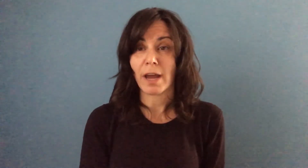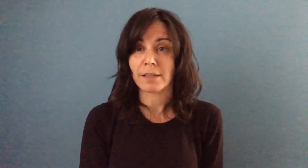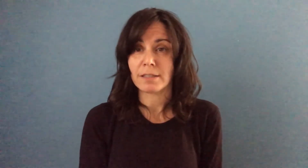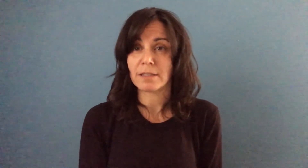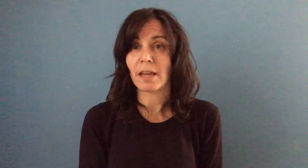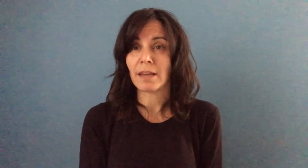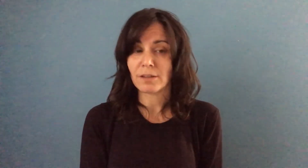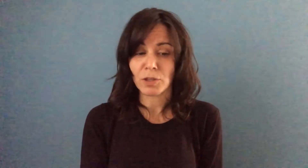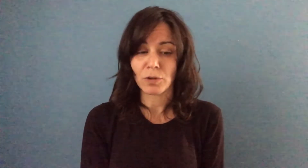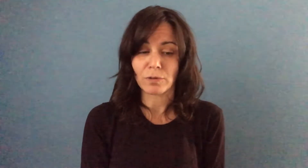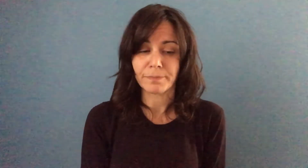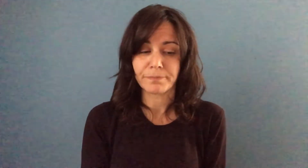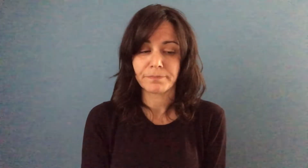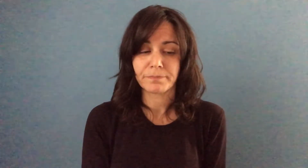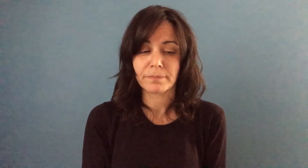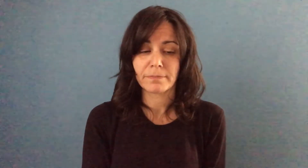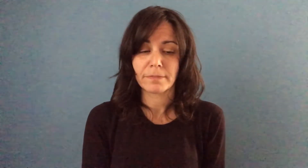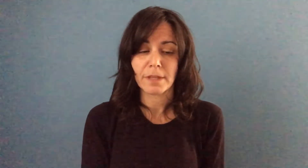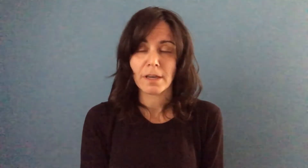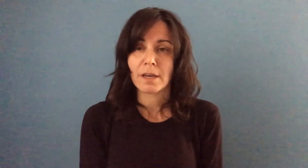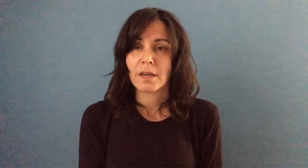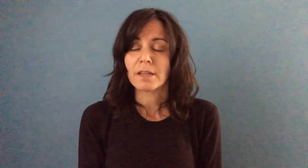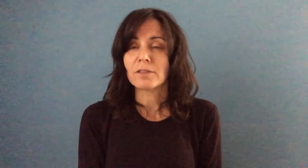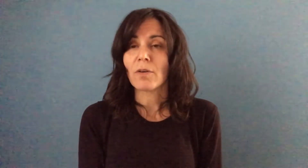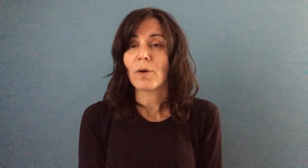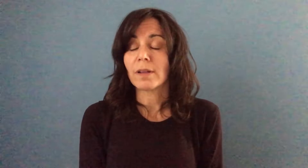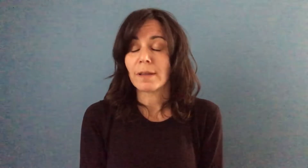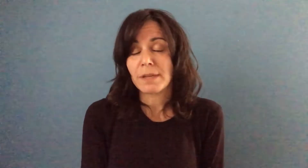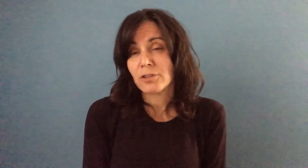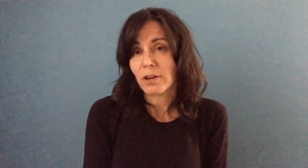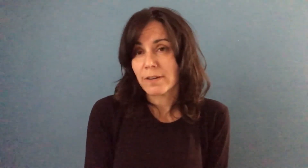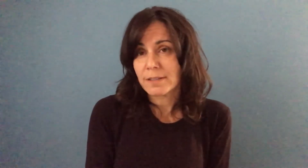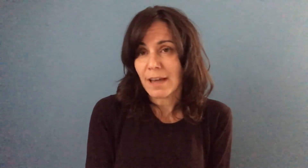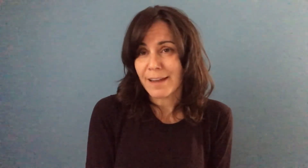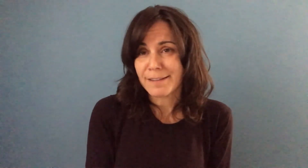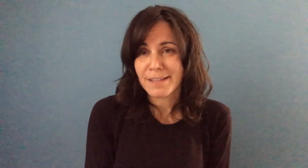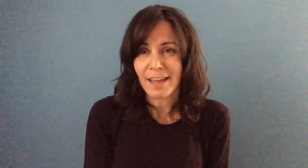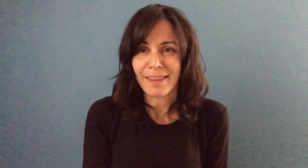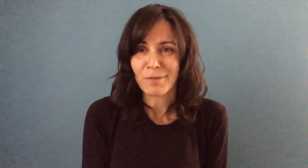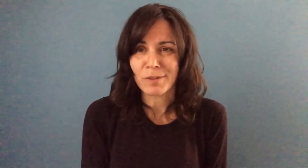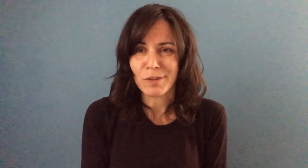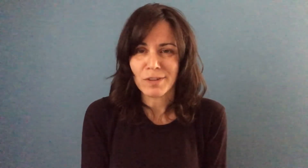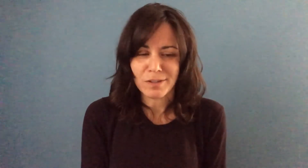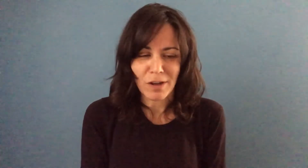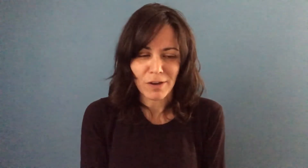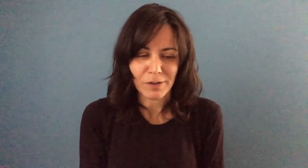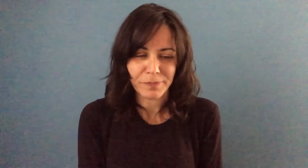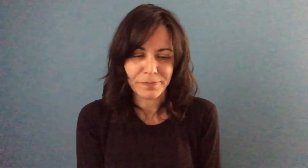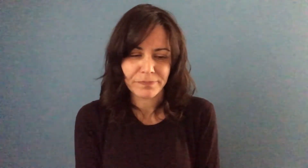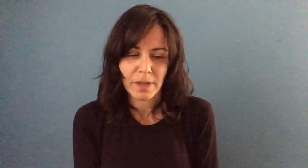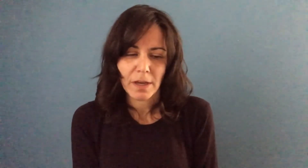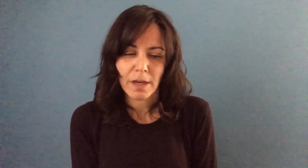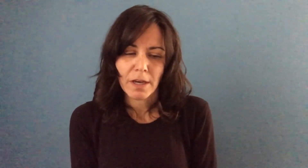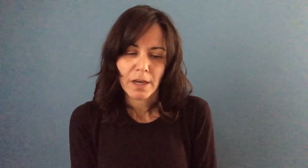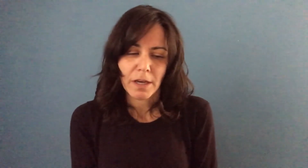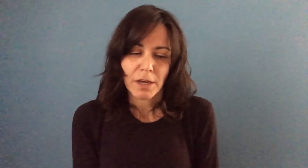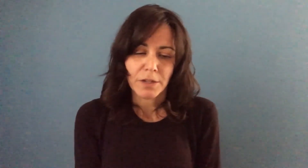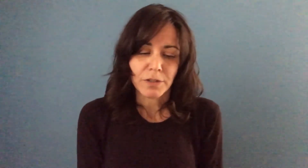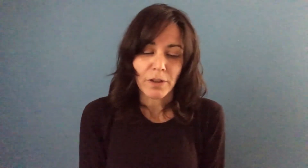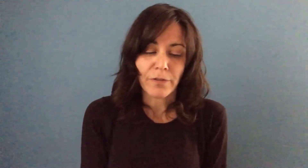practice signing too. So let me show you the signs, and then we'll do the song. So the